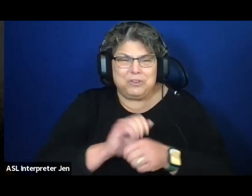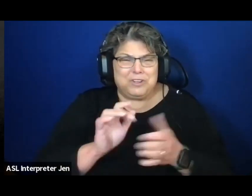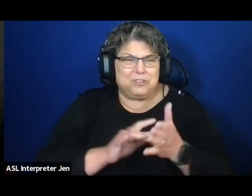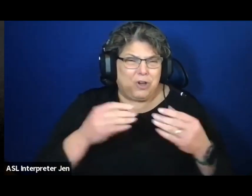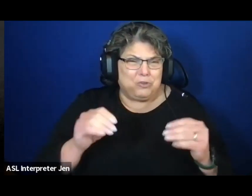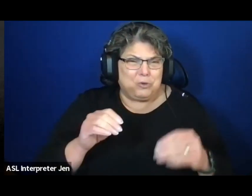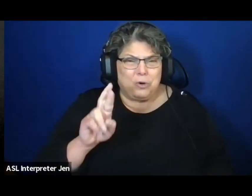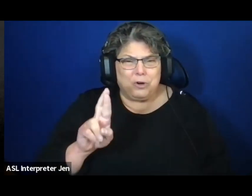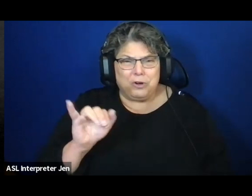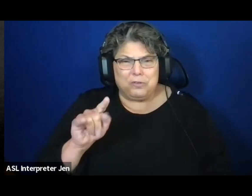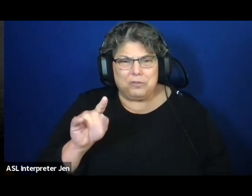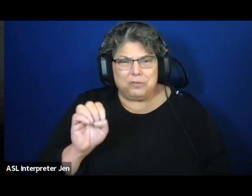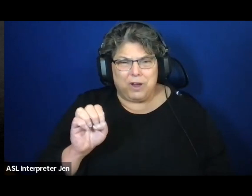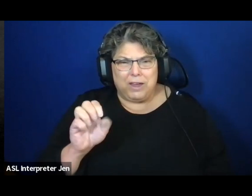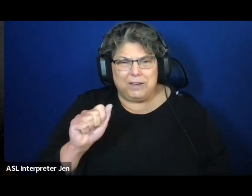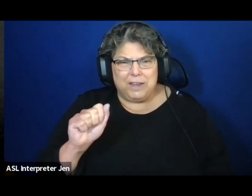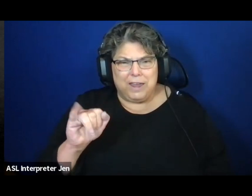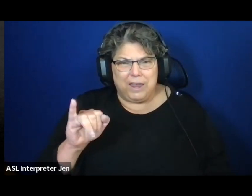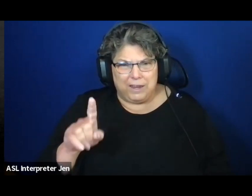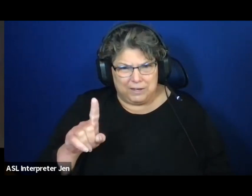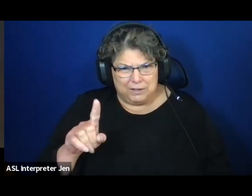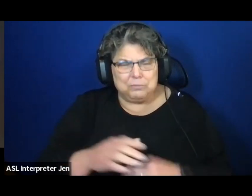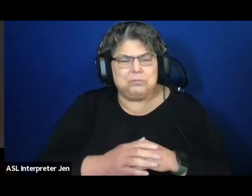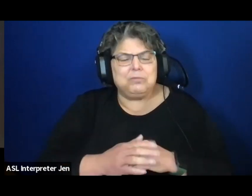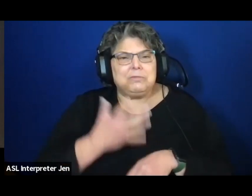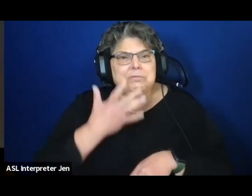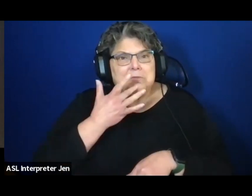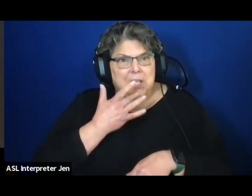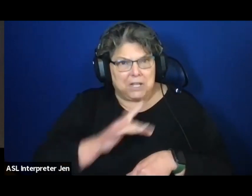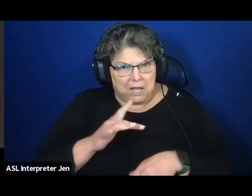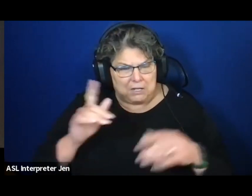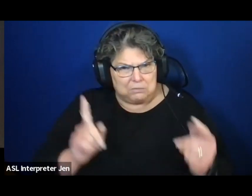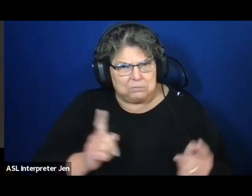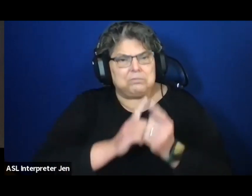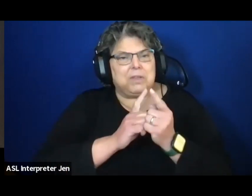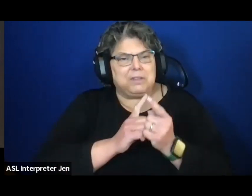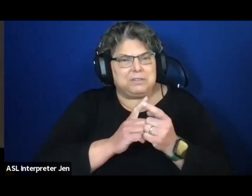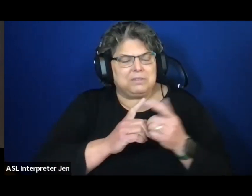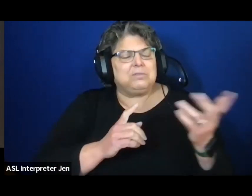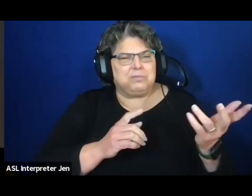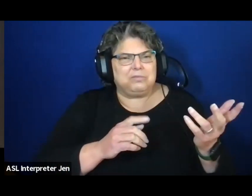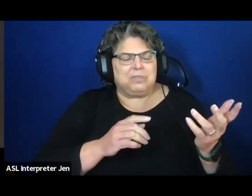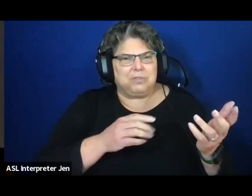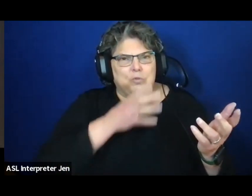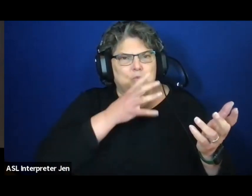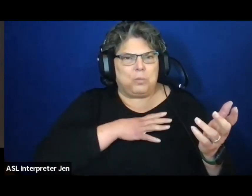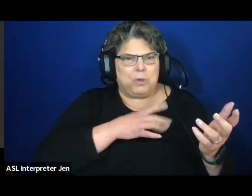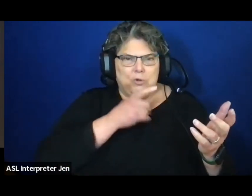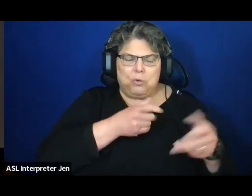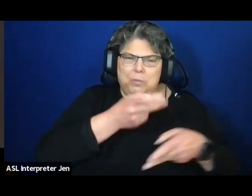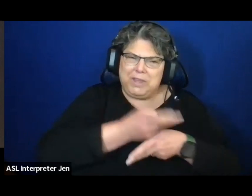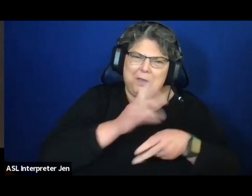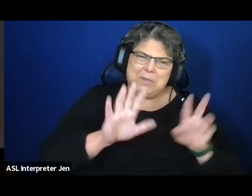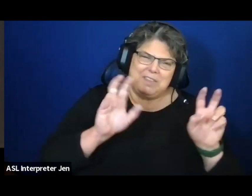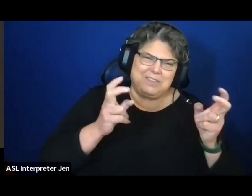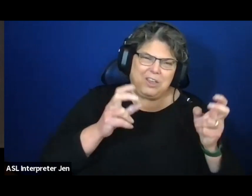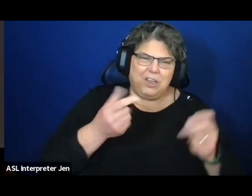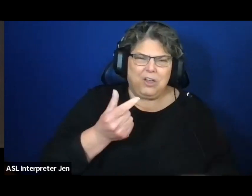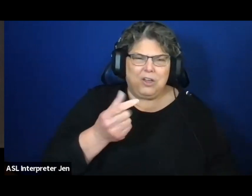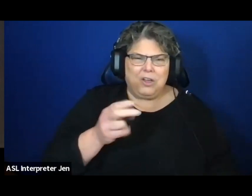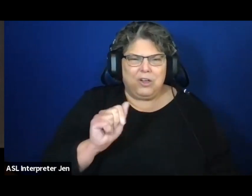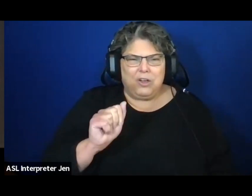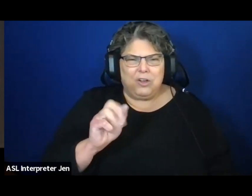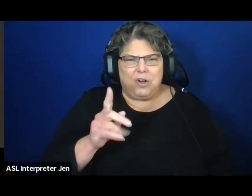and fortuitously crossed paths with a woman who was to become, in his words, his guardian angel, Heidi Faust Whitmore.